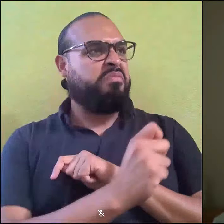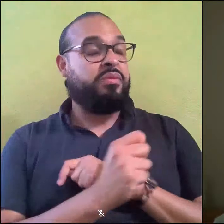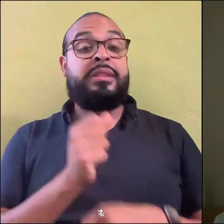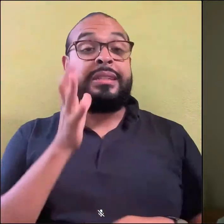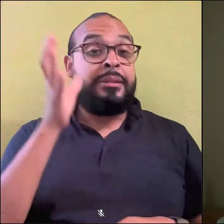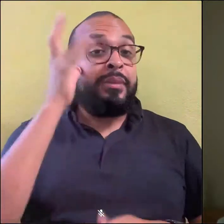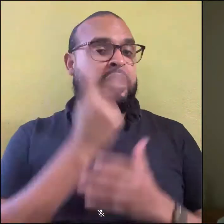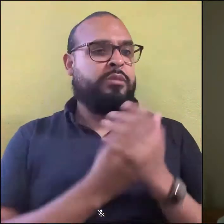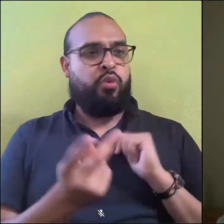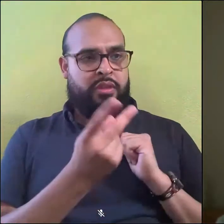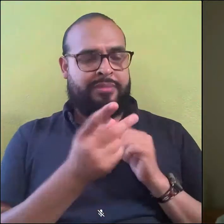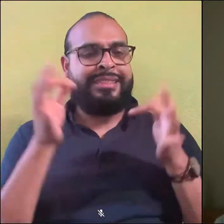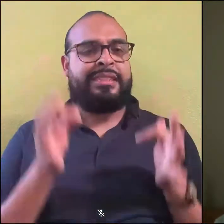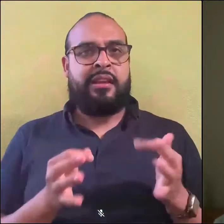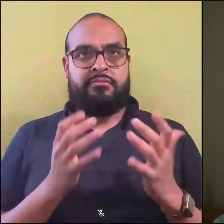and literal hunger.